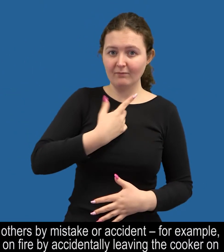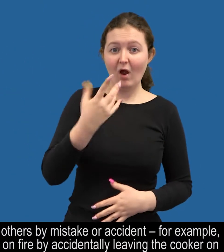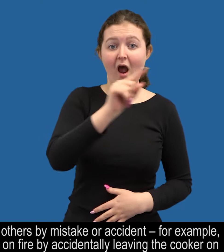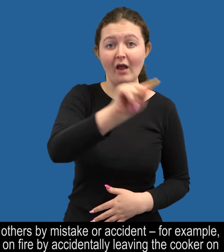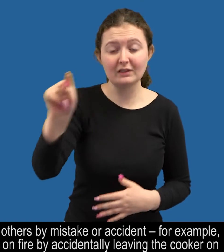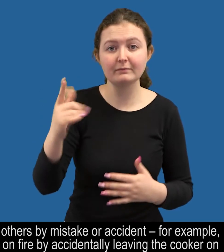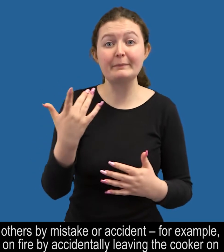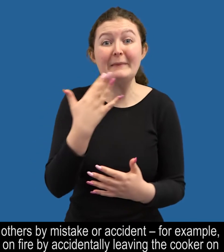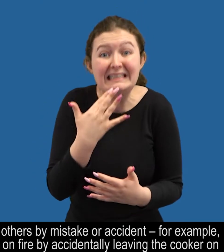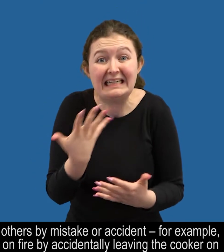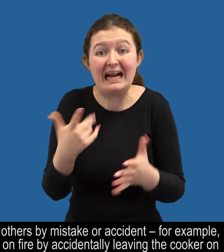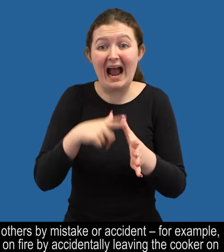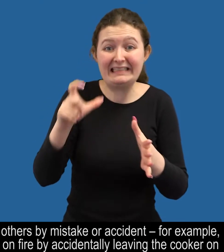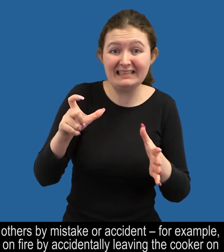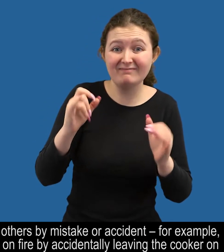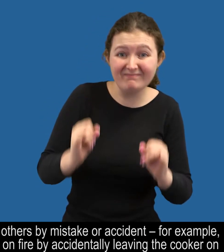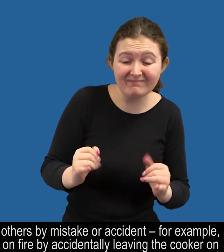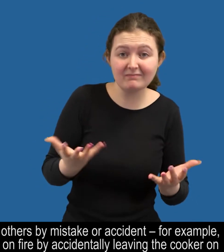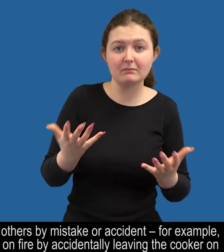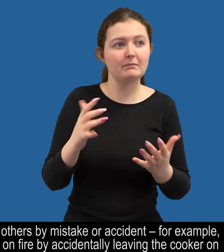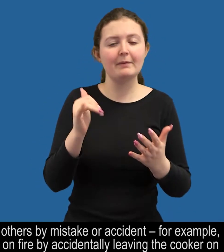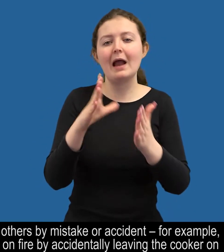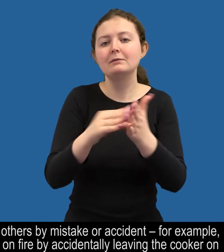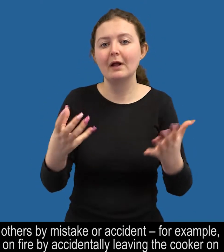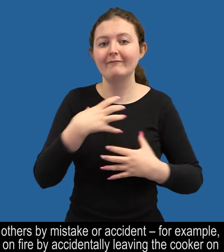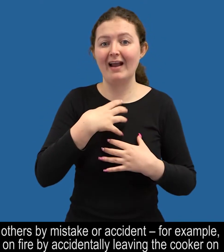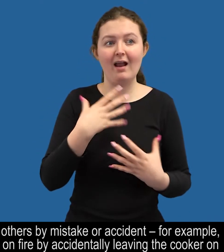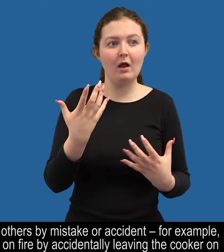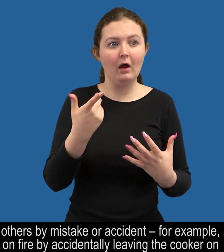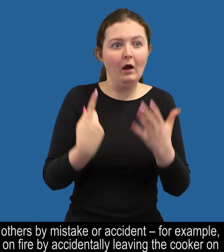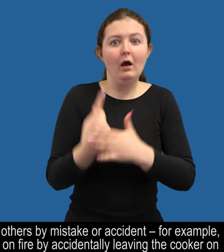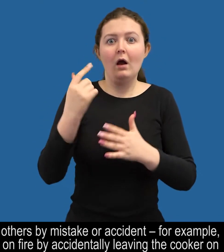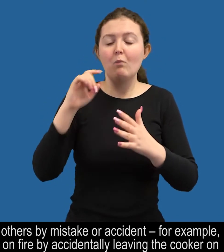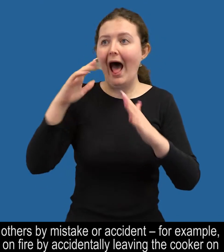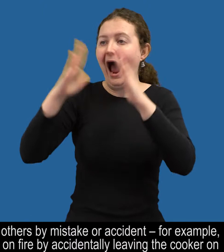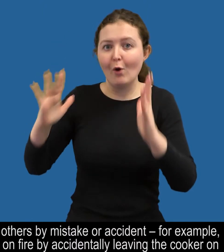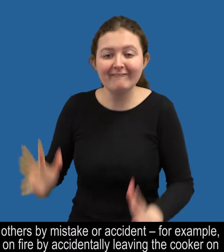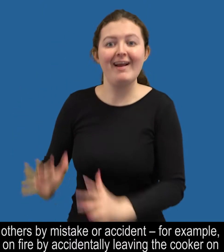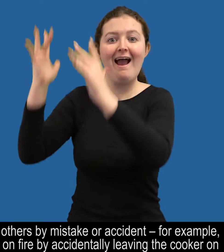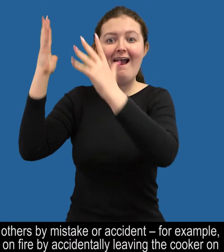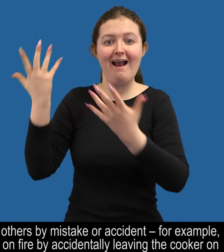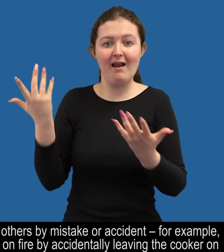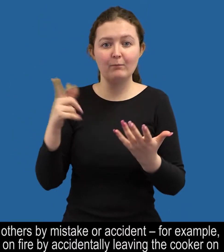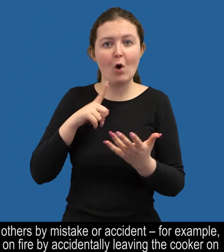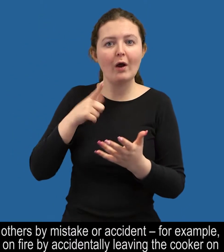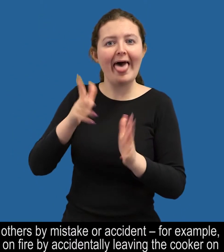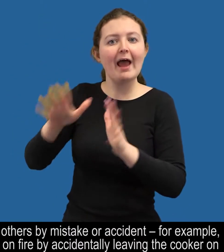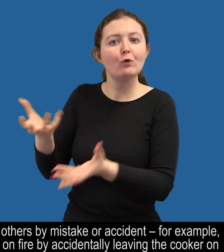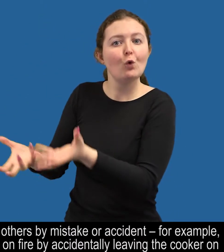Fear of harming yourself or others by mistake or accident. For example, fear you may set the house on fire by accidentally leaving the cooker